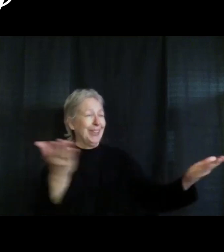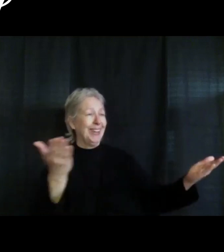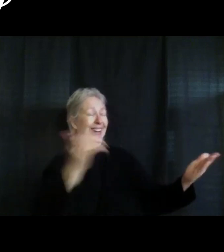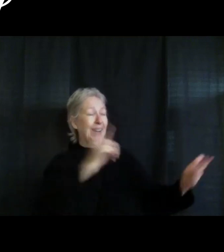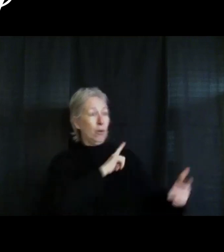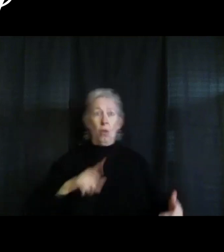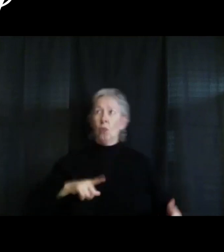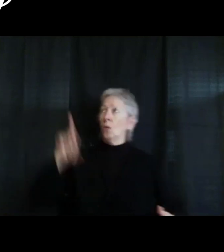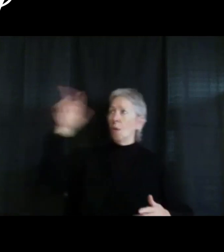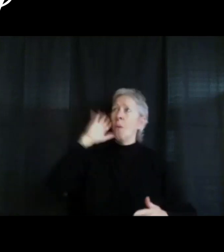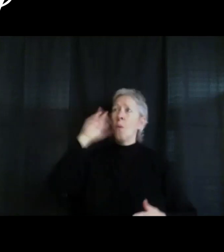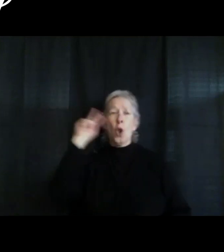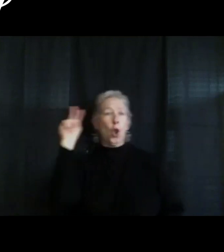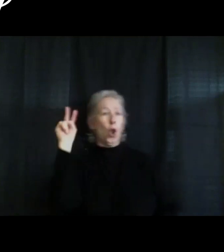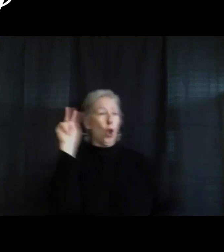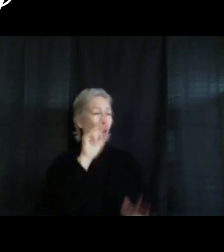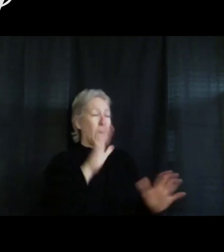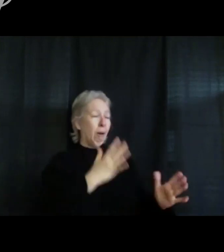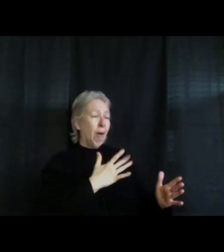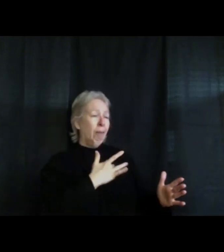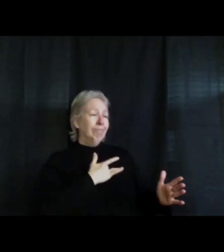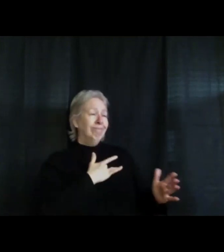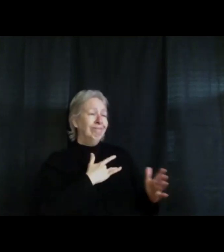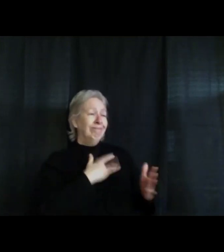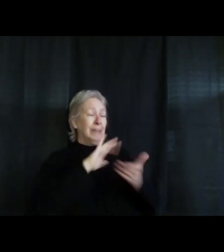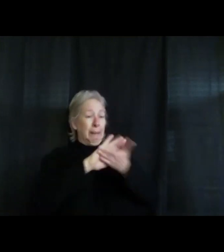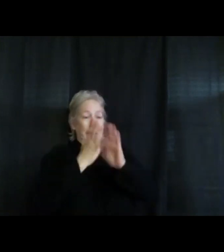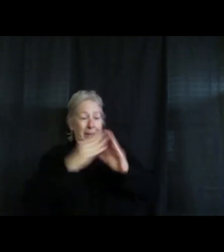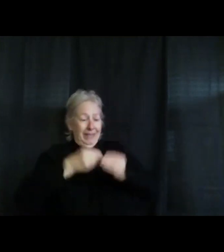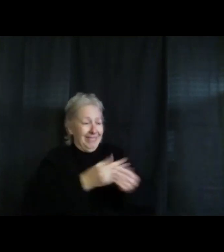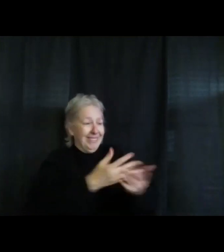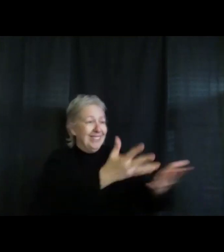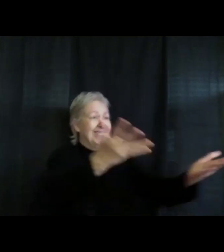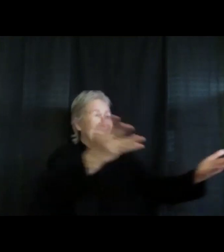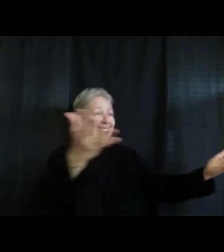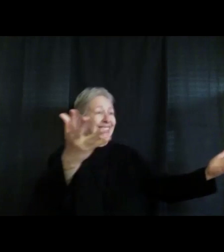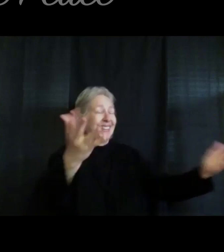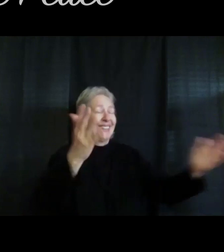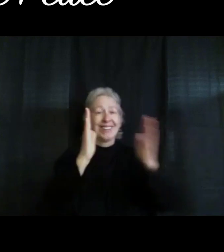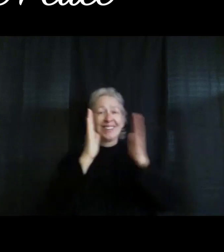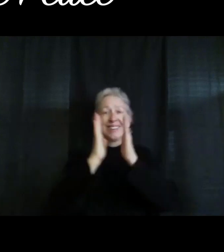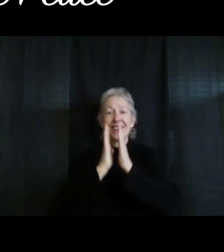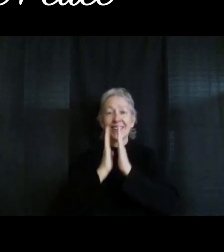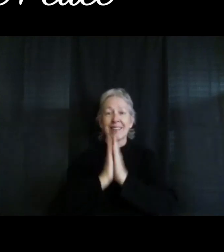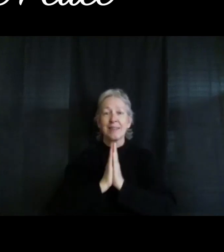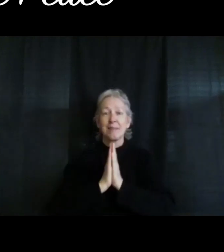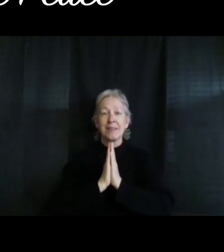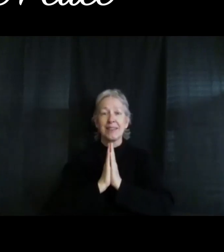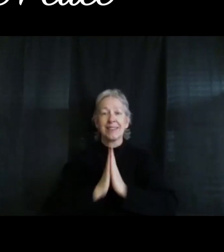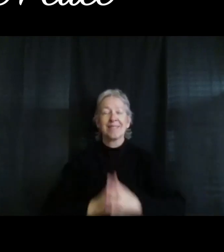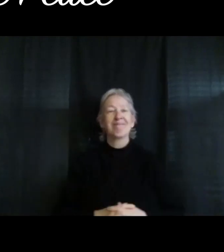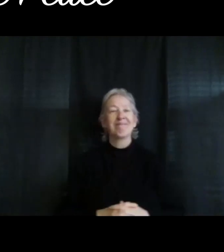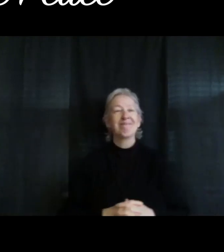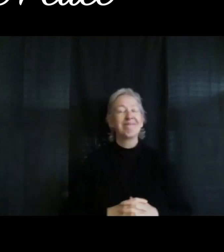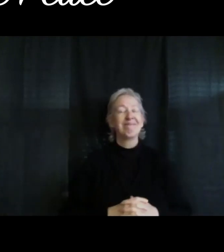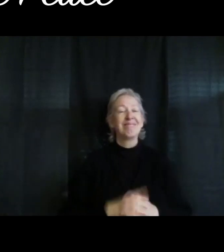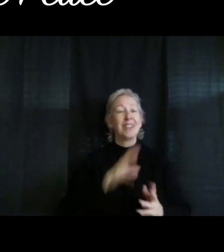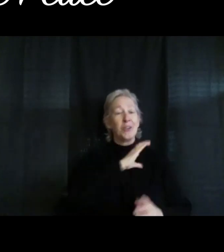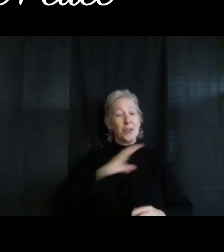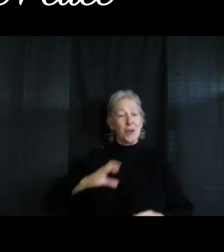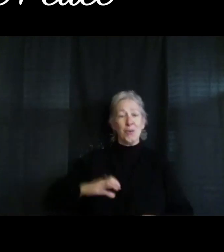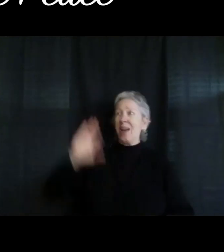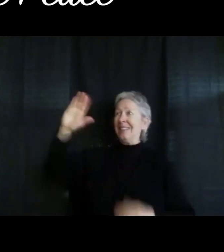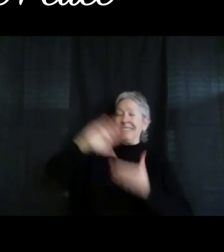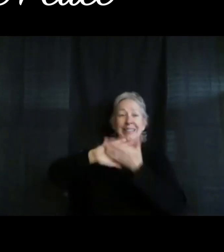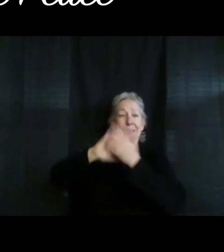upon you with favor and give you peace. Amen. The peace of the risen Christ be